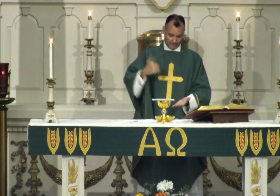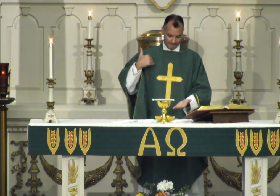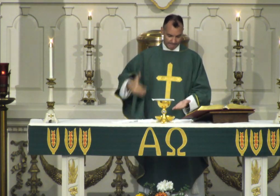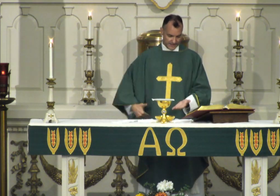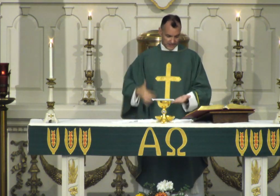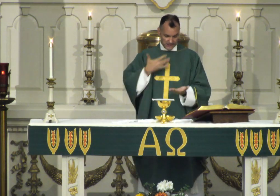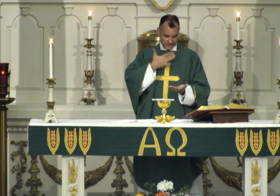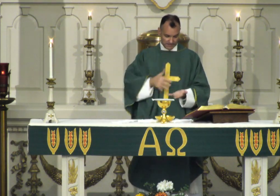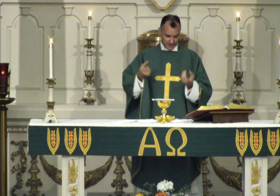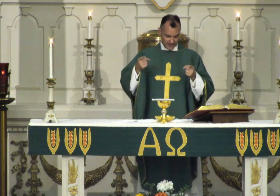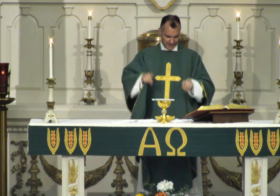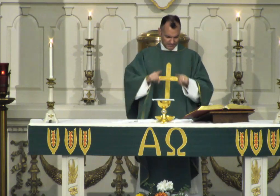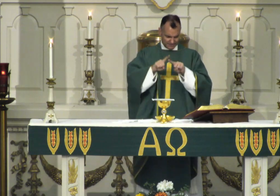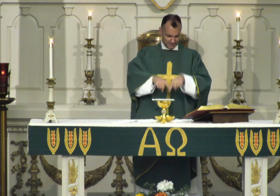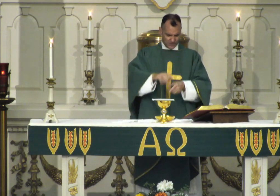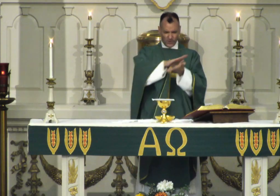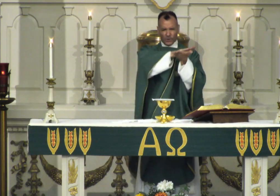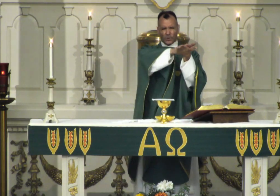Spirit.